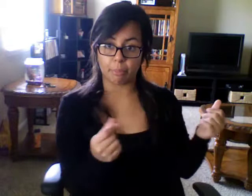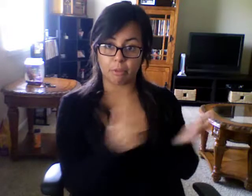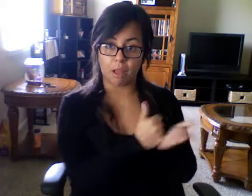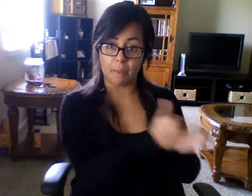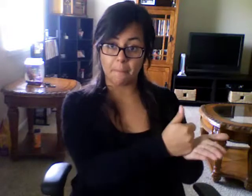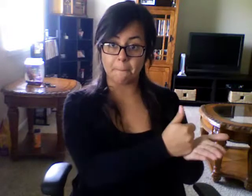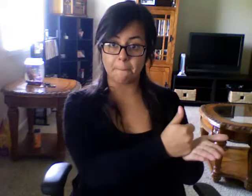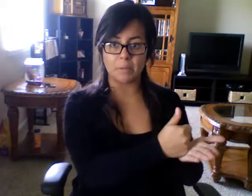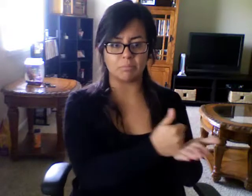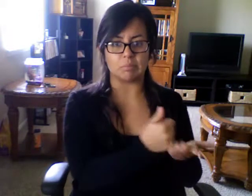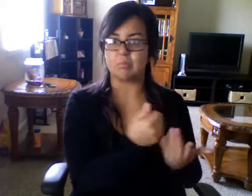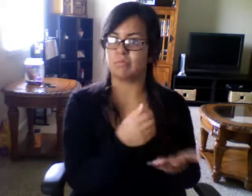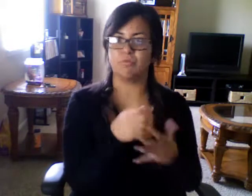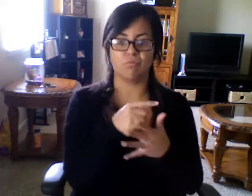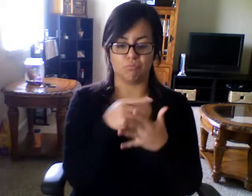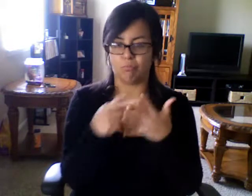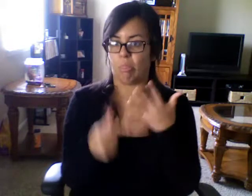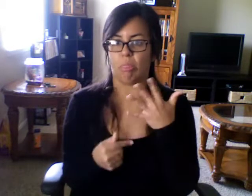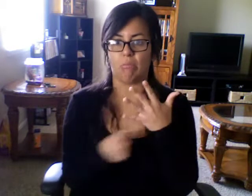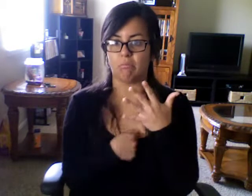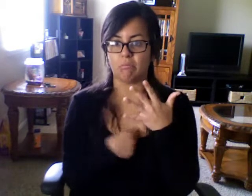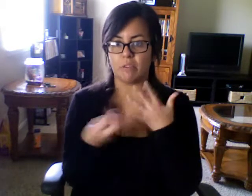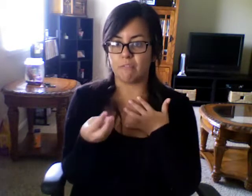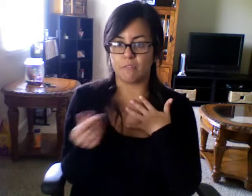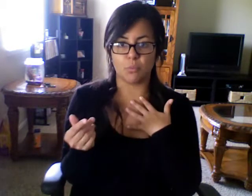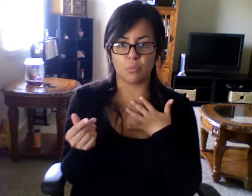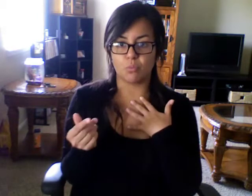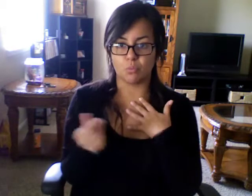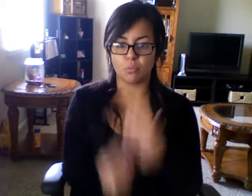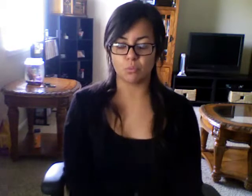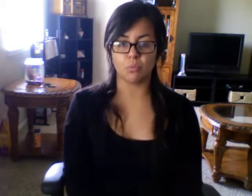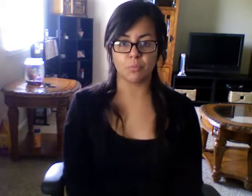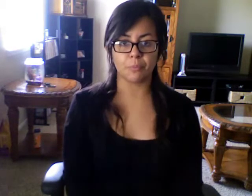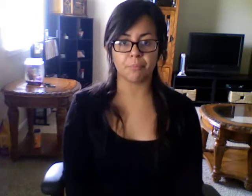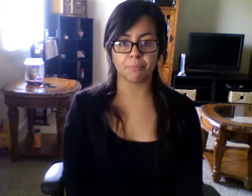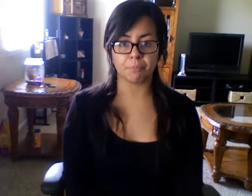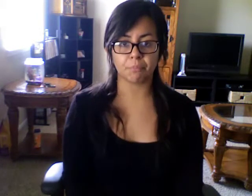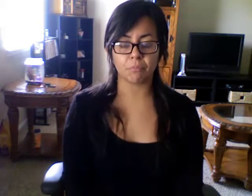inadequacy of cancer medicine really hit home when my father was diagnosed with pancreatic cancer.